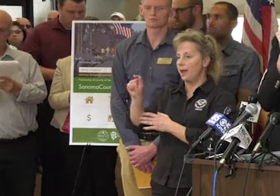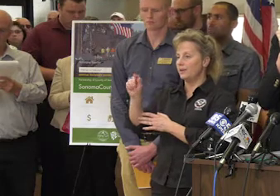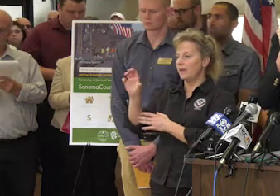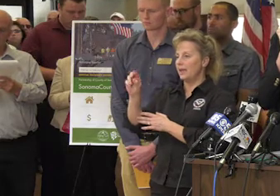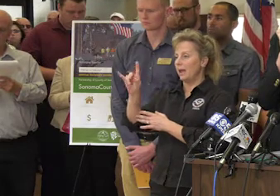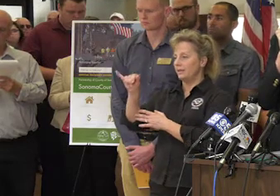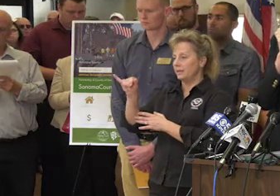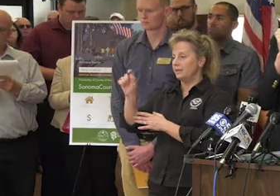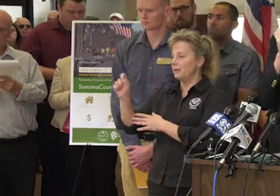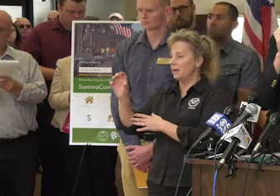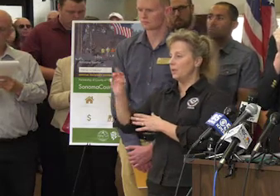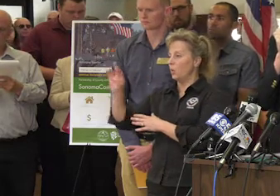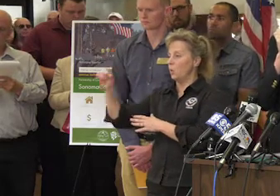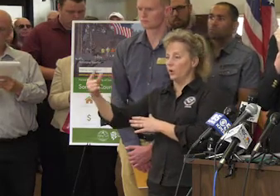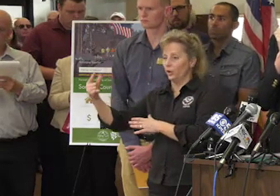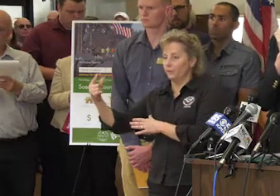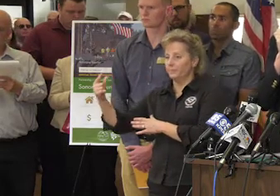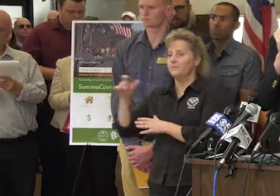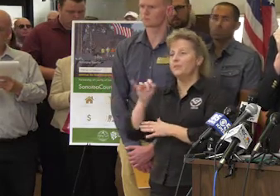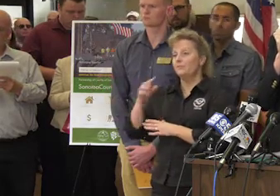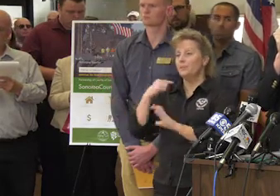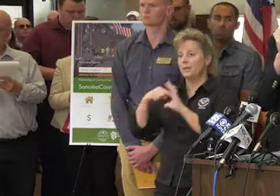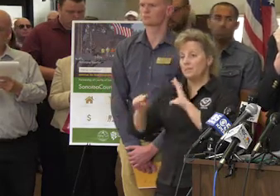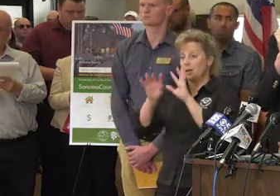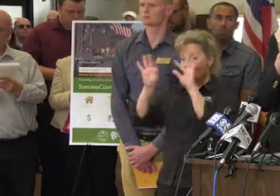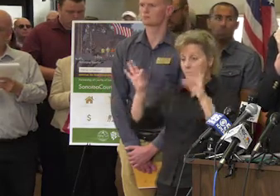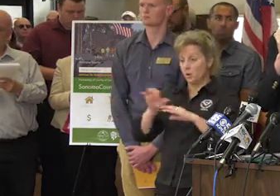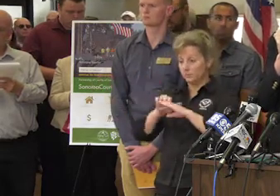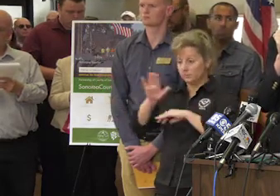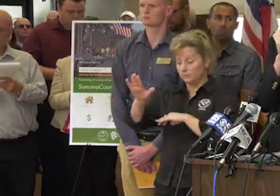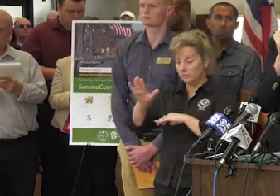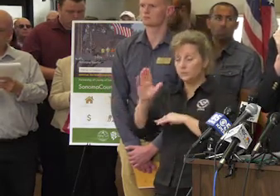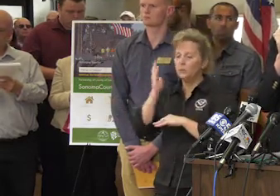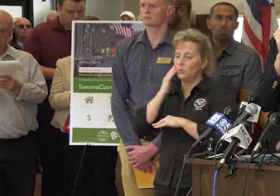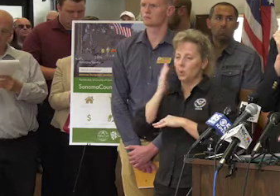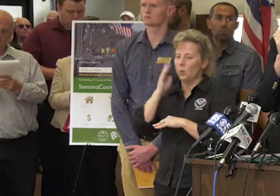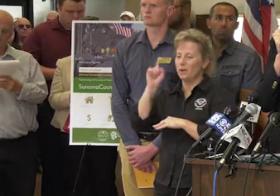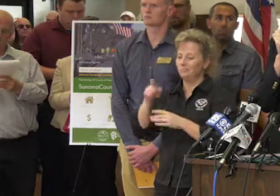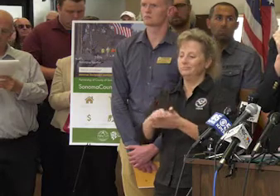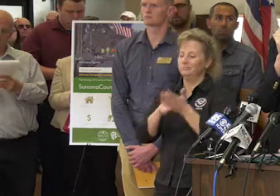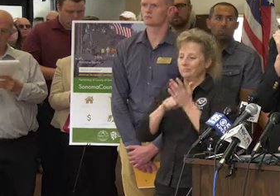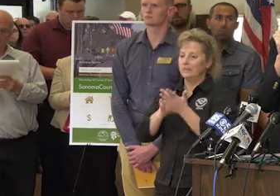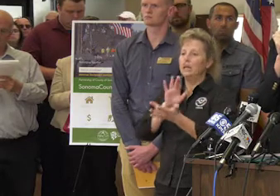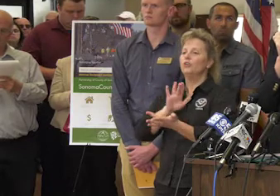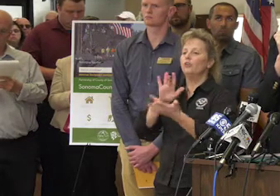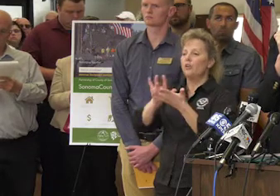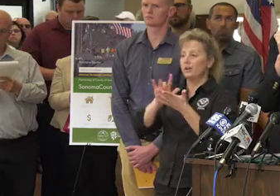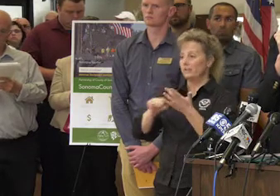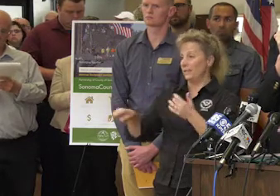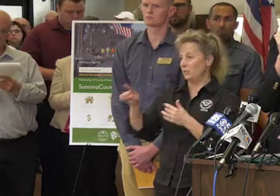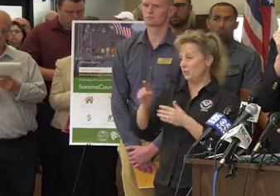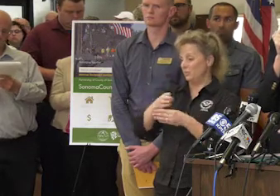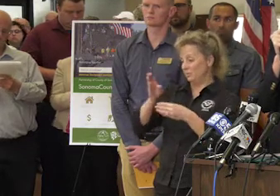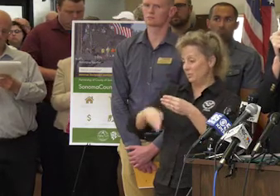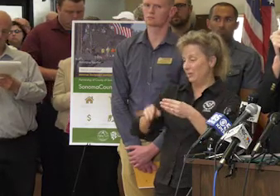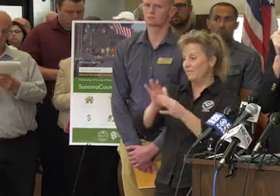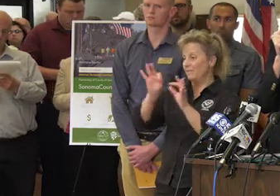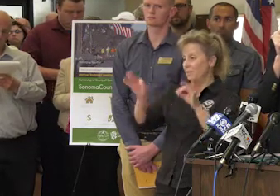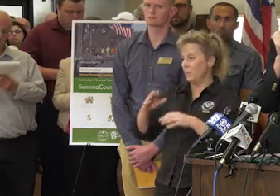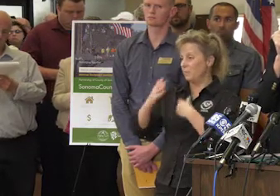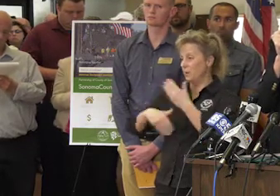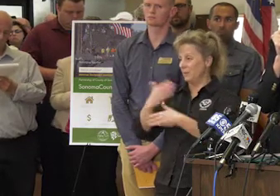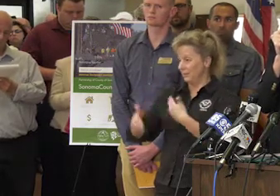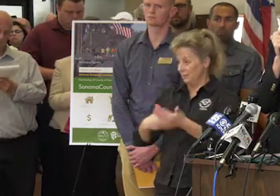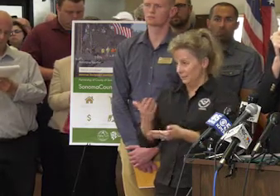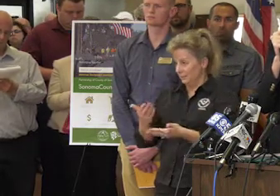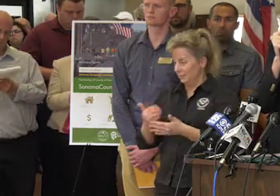ehroe@sonoma-county.org. With that, if you're emailing your forms in, know that we will have to be contacting you to complete that form process